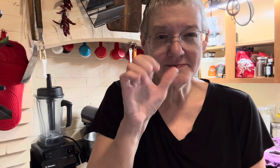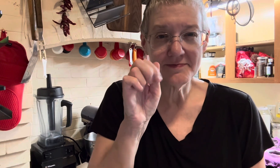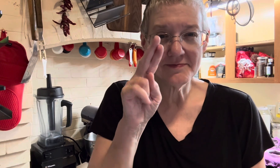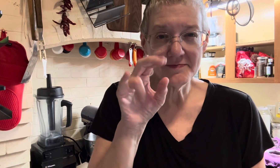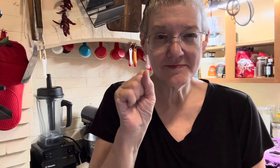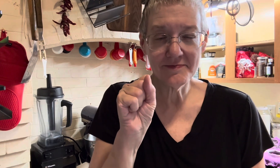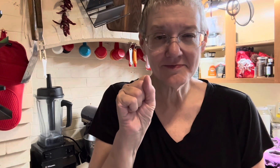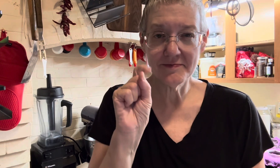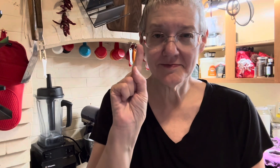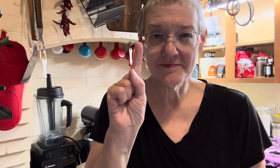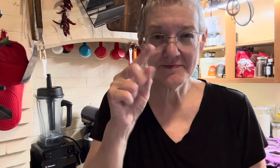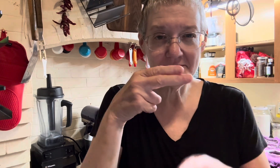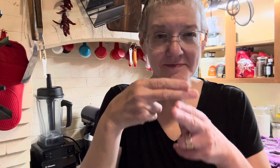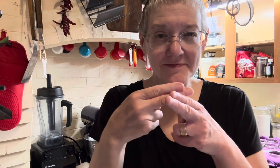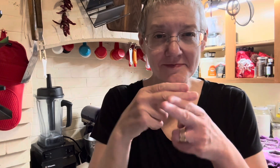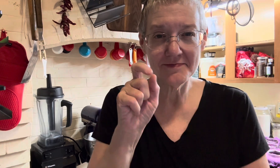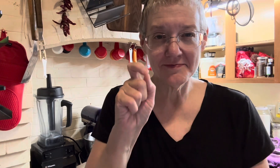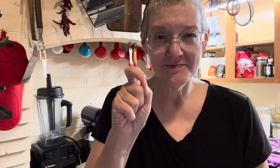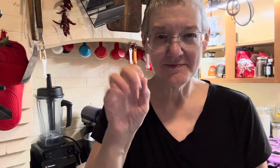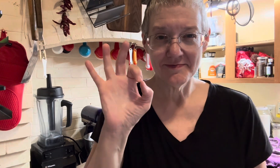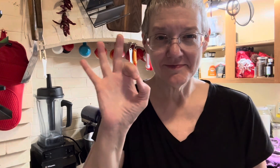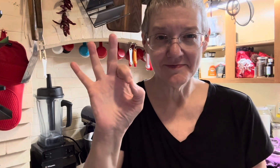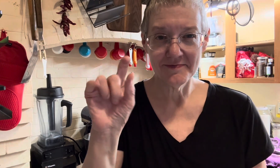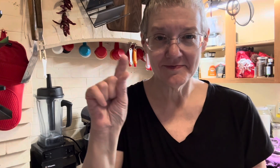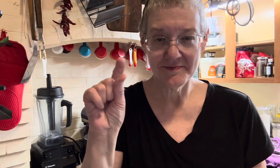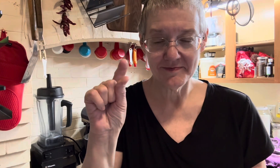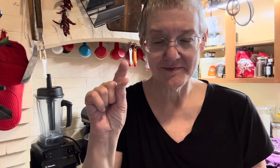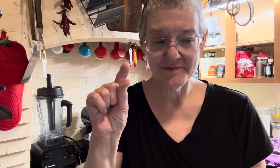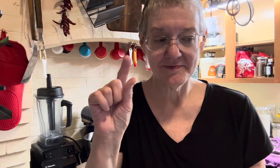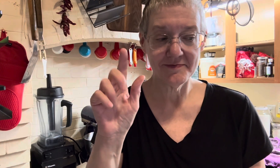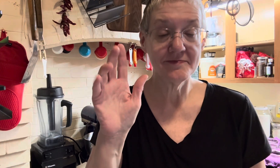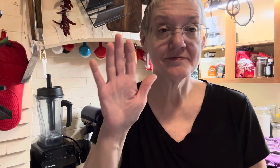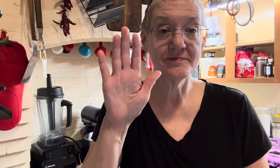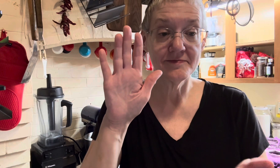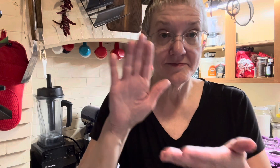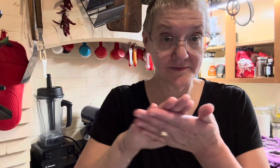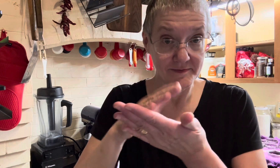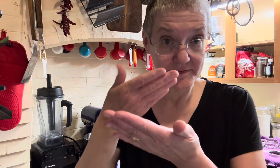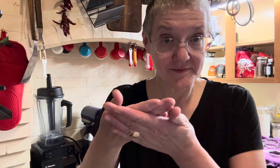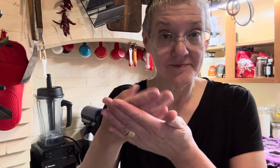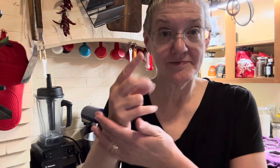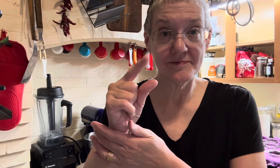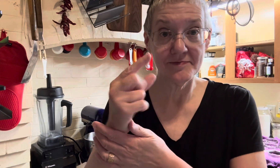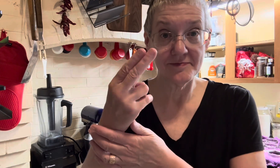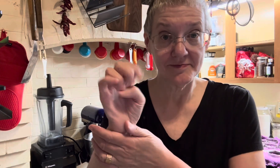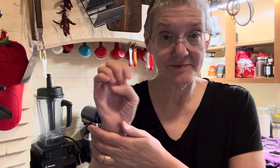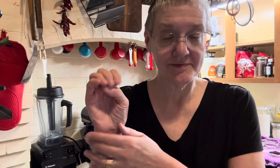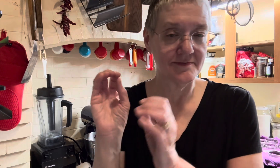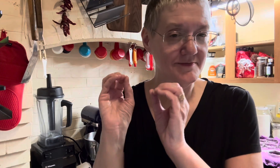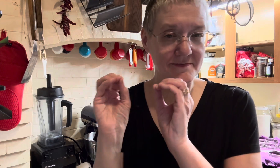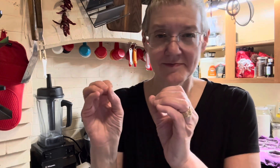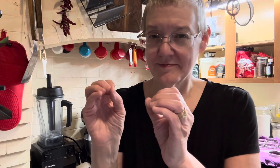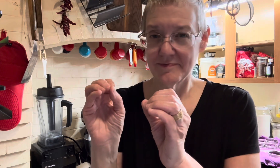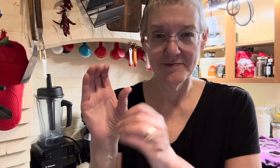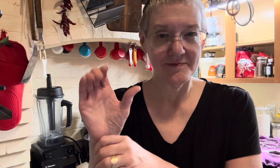And shrimp does have a little bit of carbs, so 1 pound is going to have 0.9 grams of net carbs. After I cook it in the